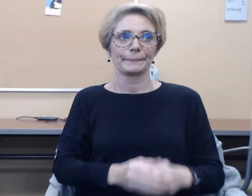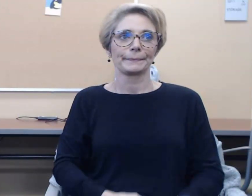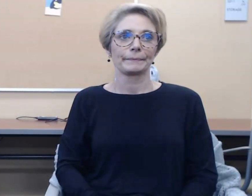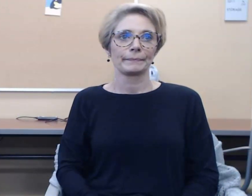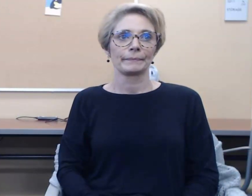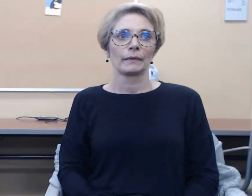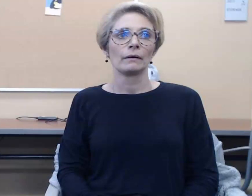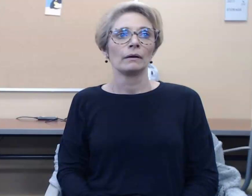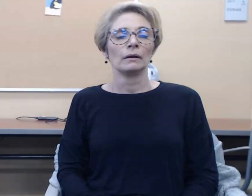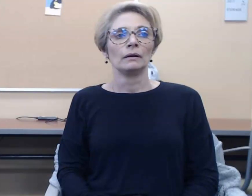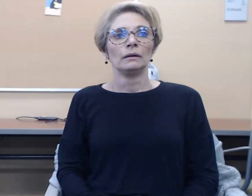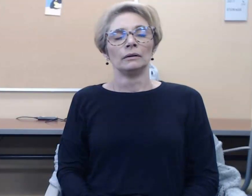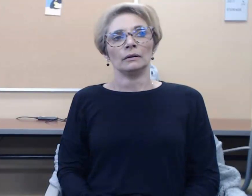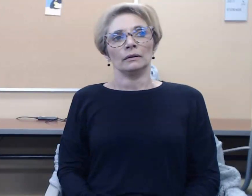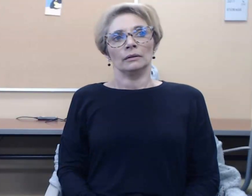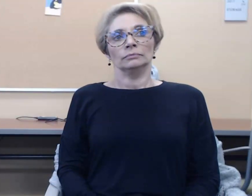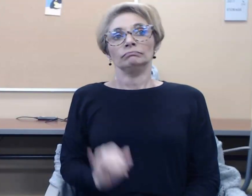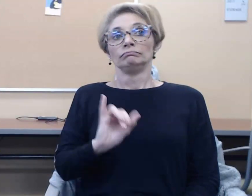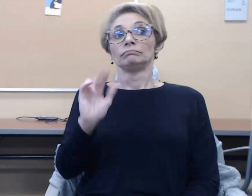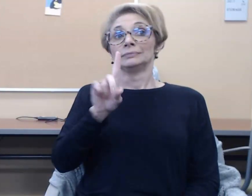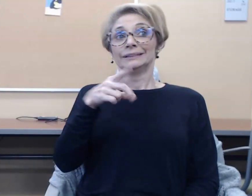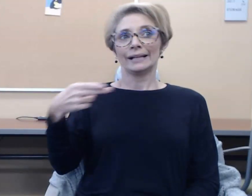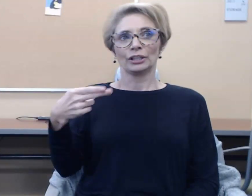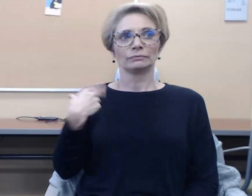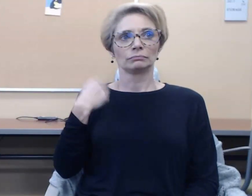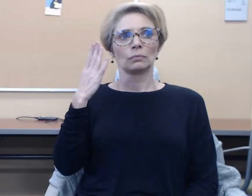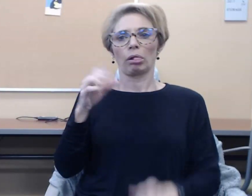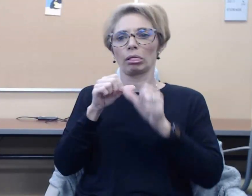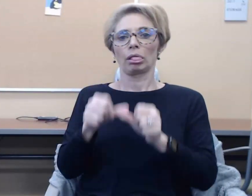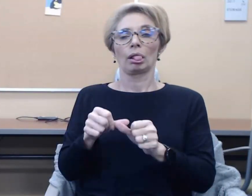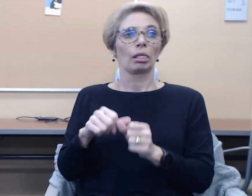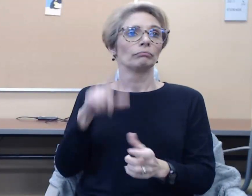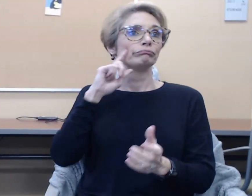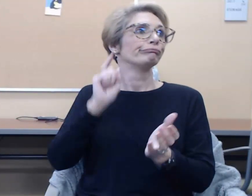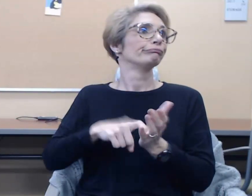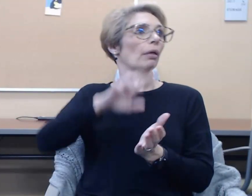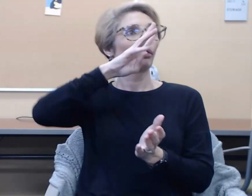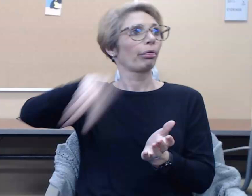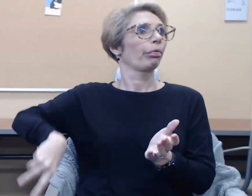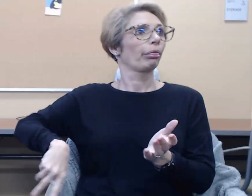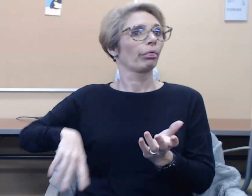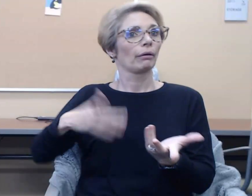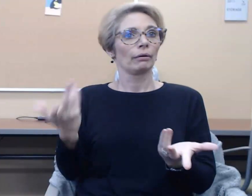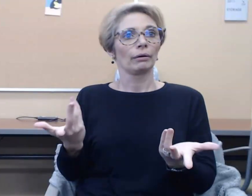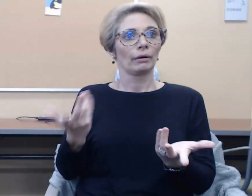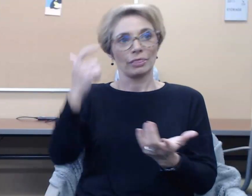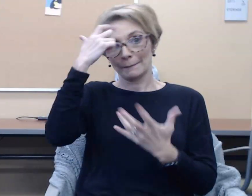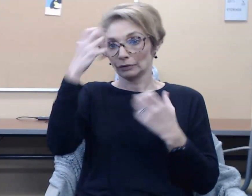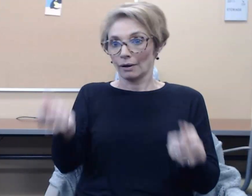Also, deaf and hard of hearing students will continue to go unnoticed and their mental health struggles unaddressed. So again,